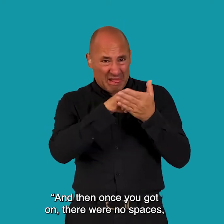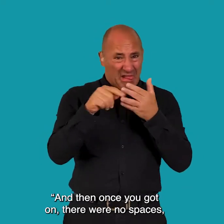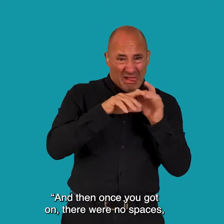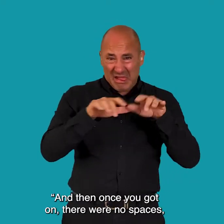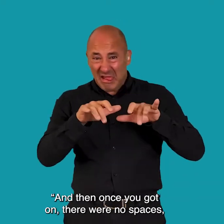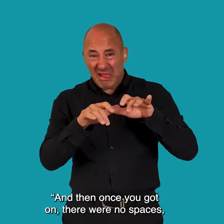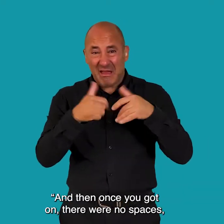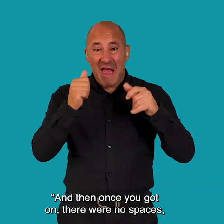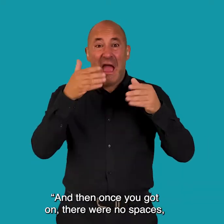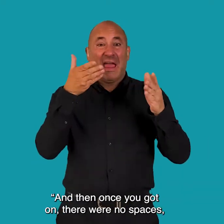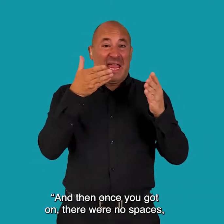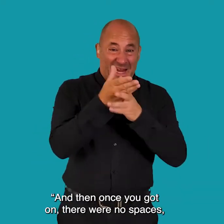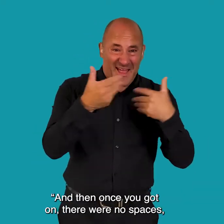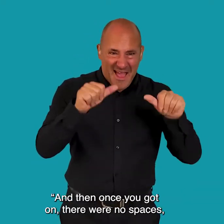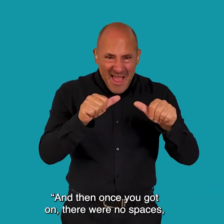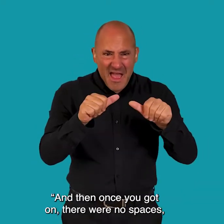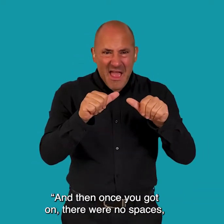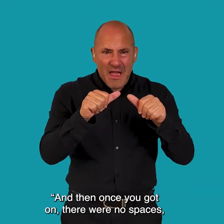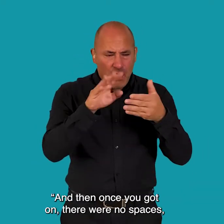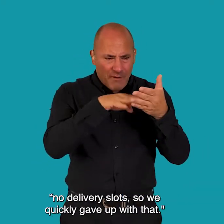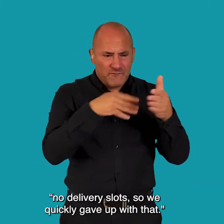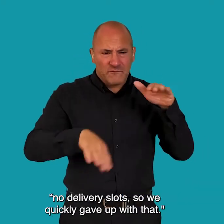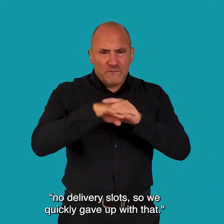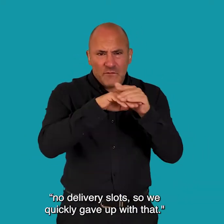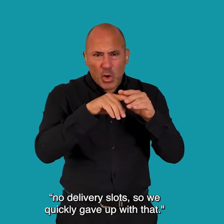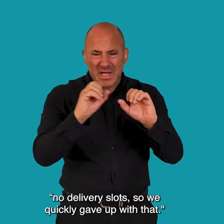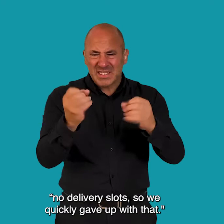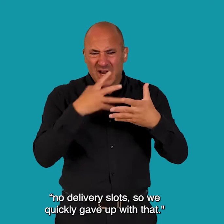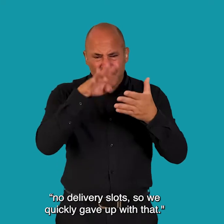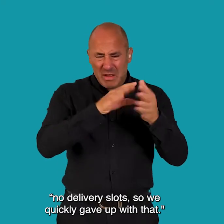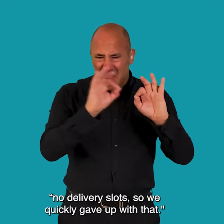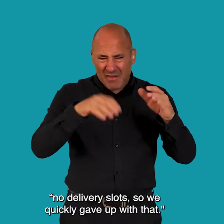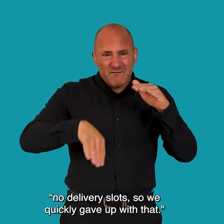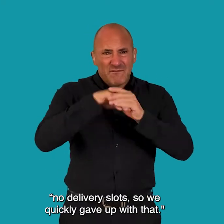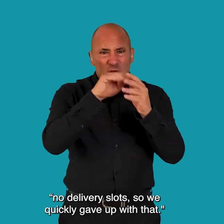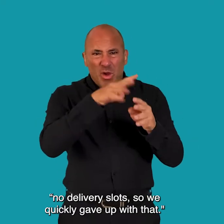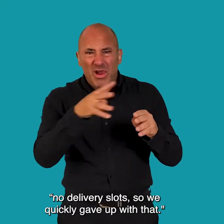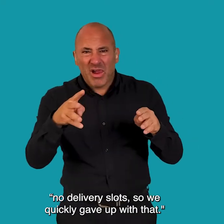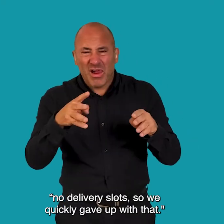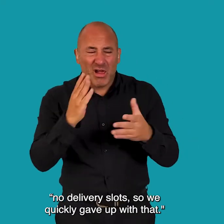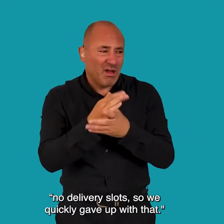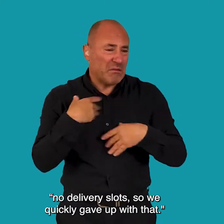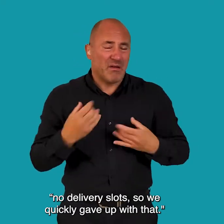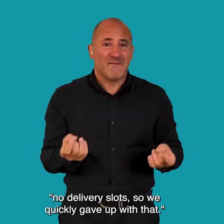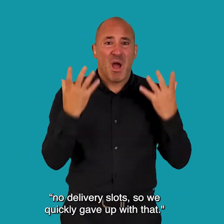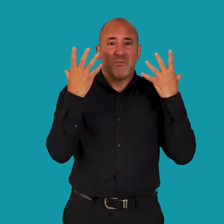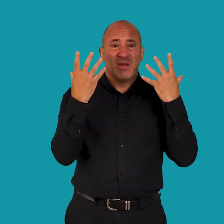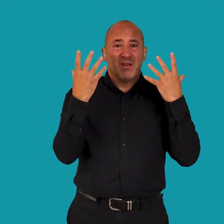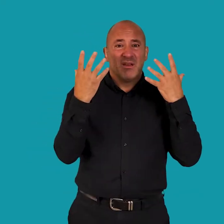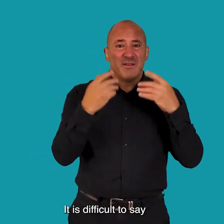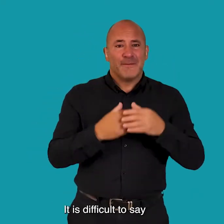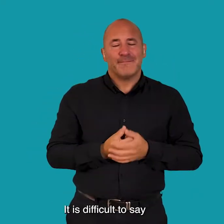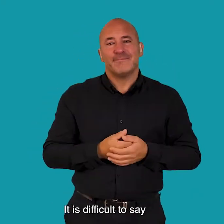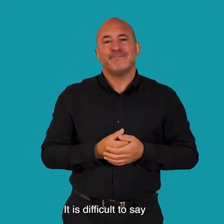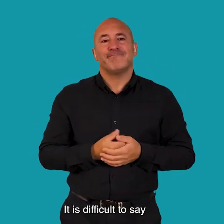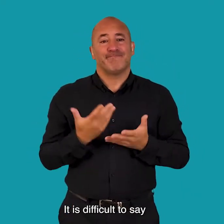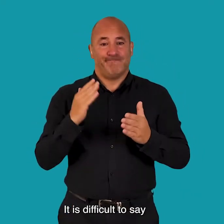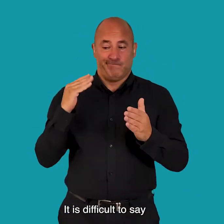you got on, there were no spaces, no delivery slots, so we quickly gave up with that." It is difficult to say